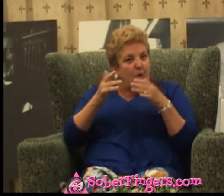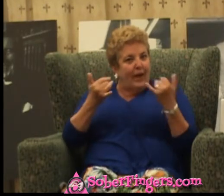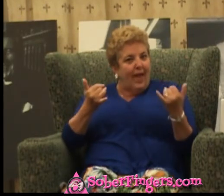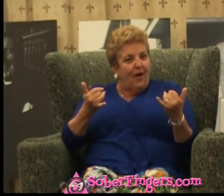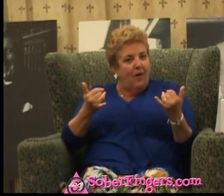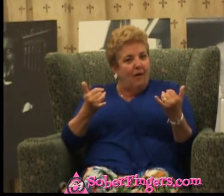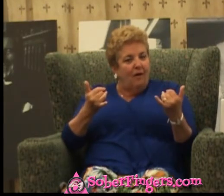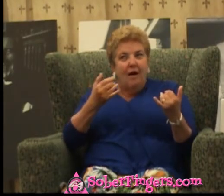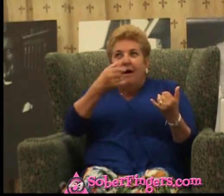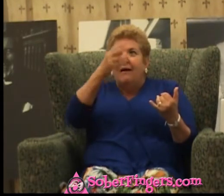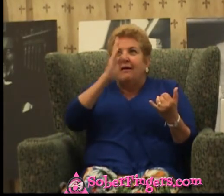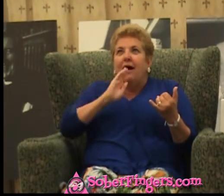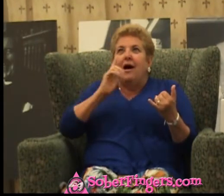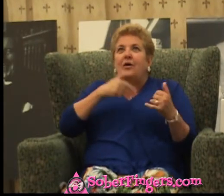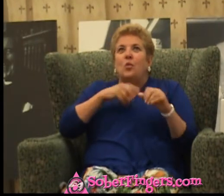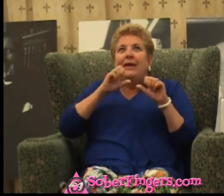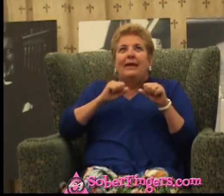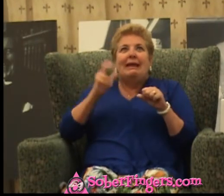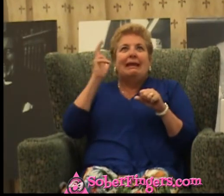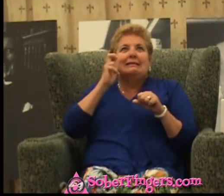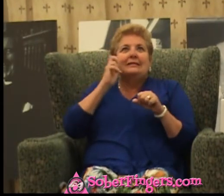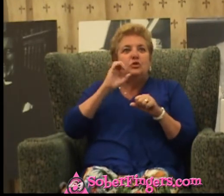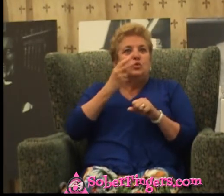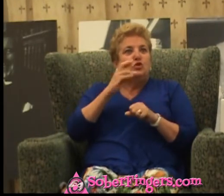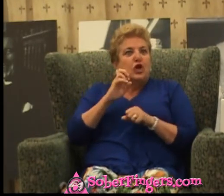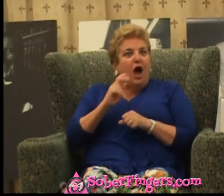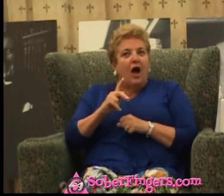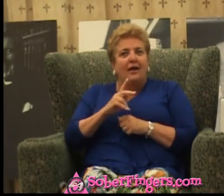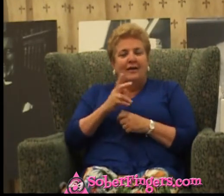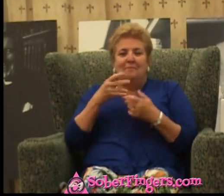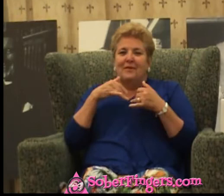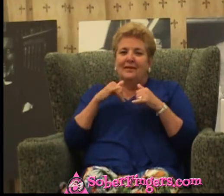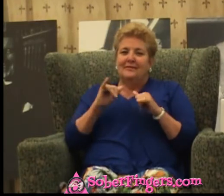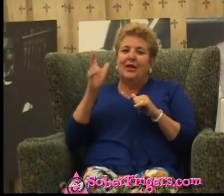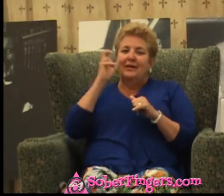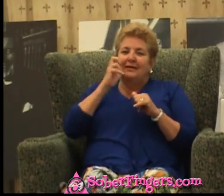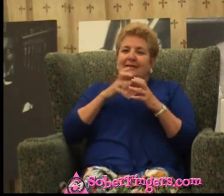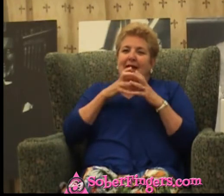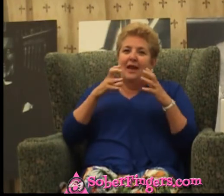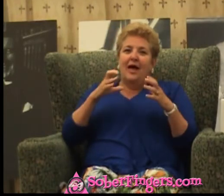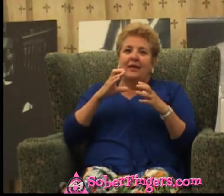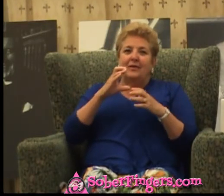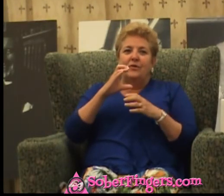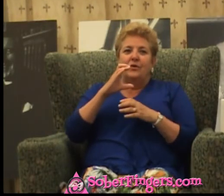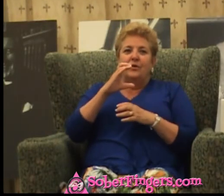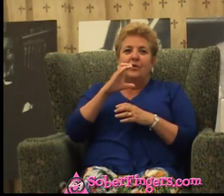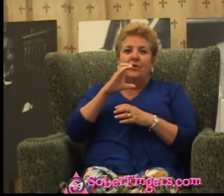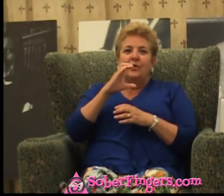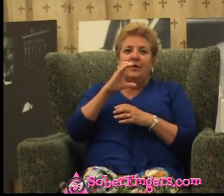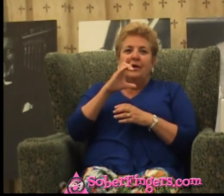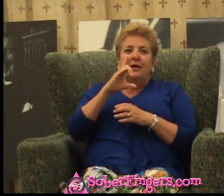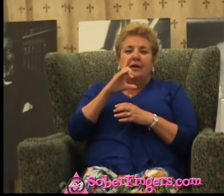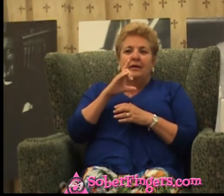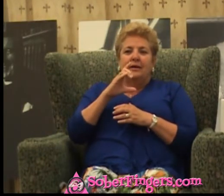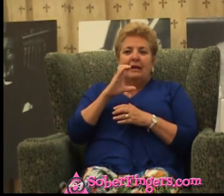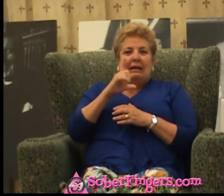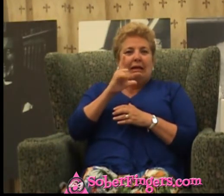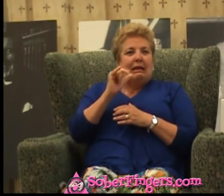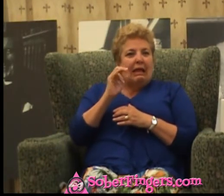we can listen to Chuck, and I still listen a lot to Clint and some of the people we've lost, Scott